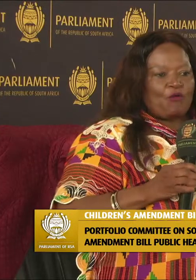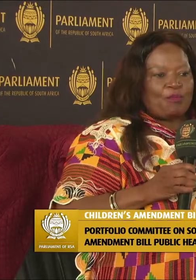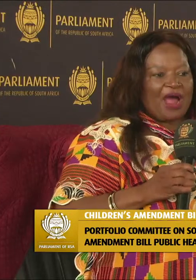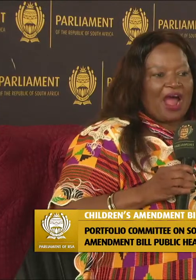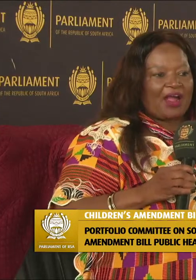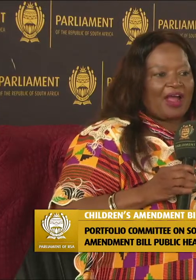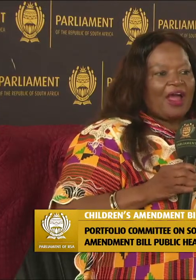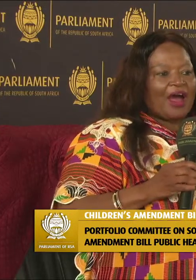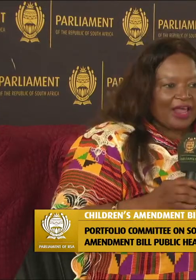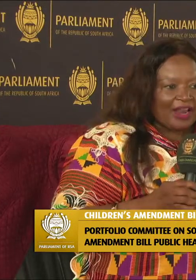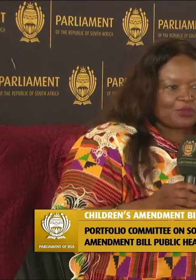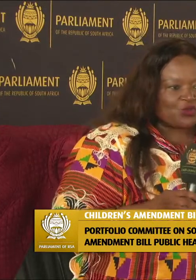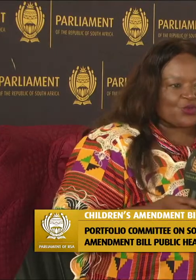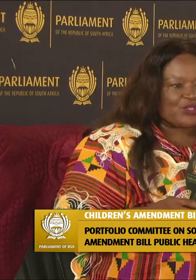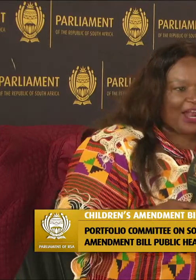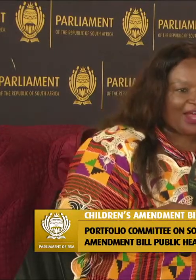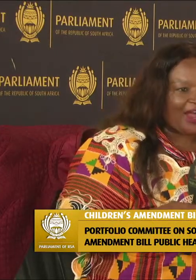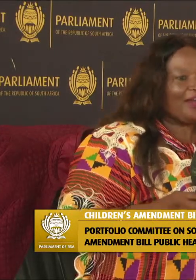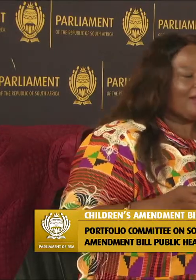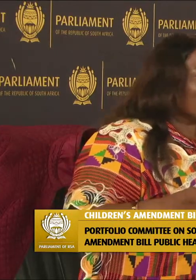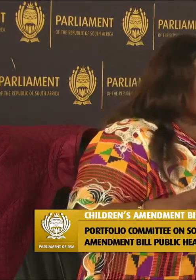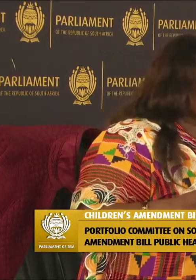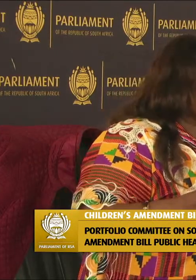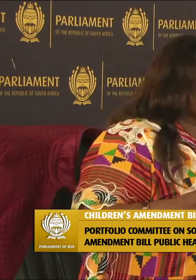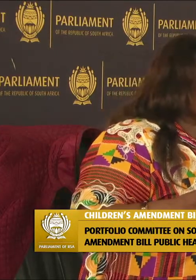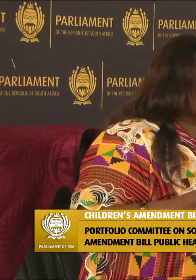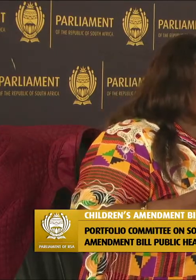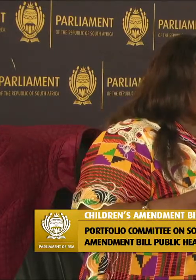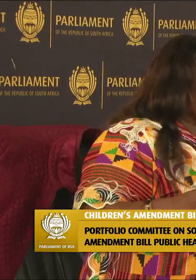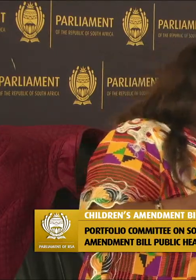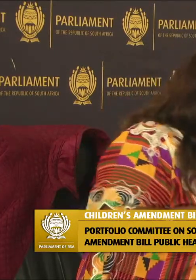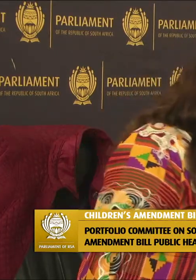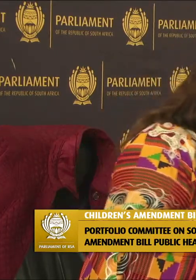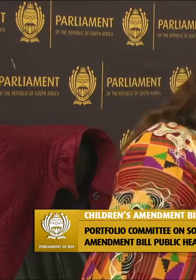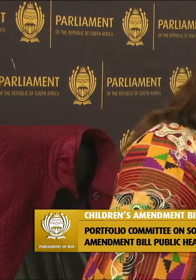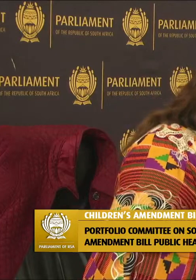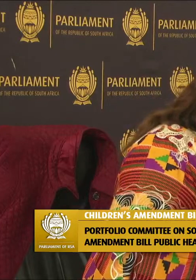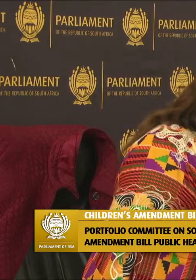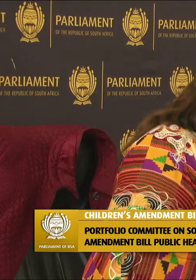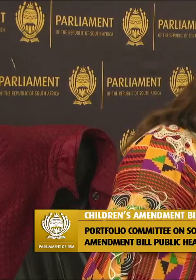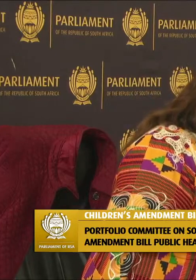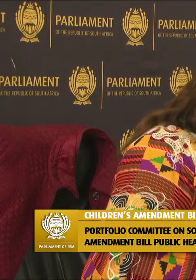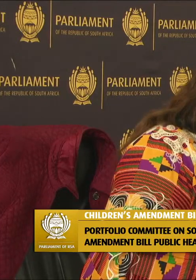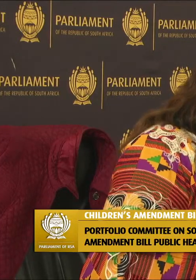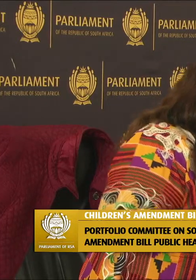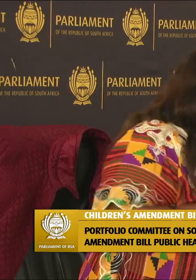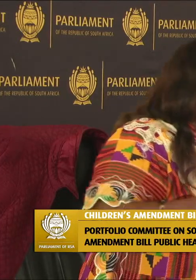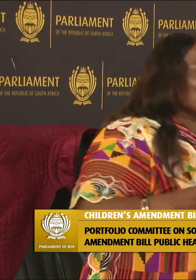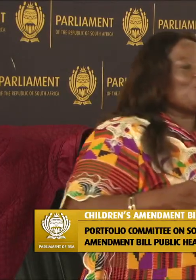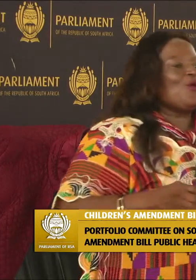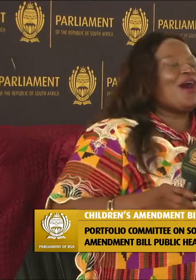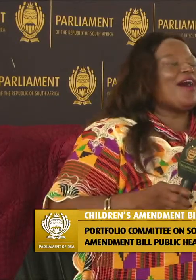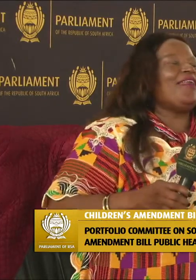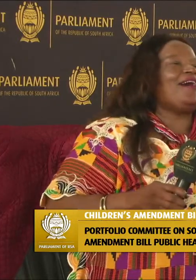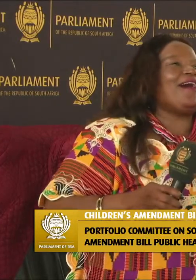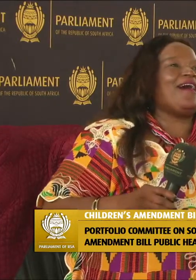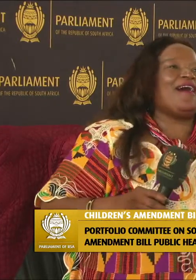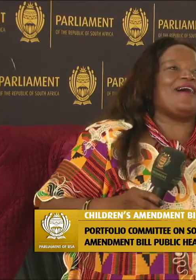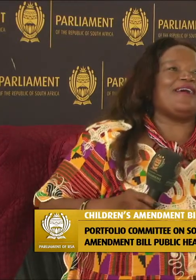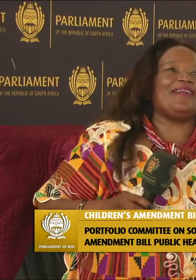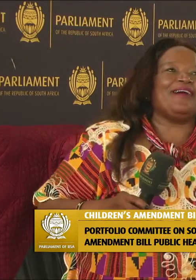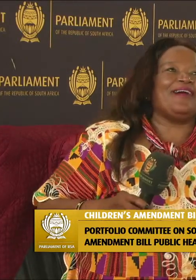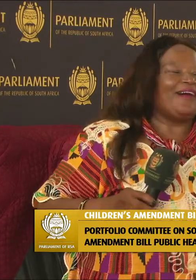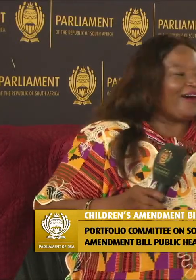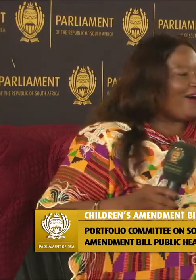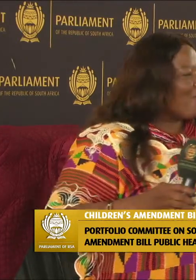nizova umphanga. Alala Msunduzi, alala. Alala Msunduzi, alala. You